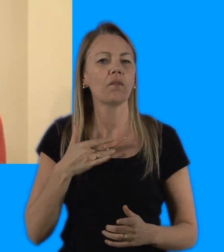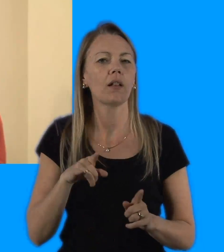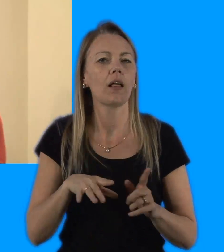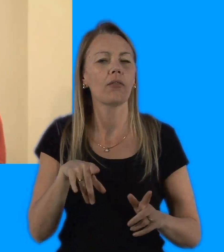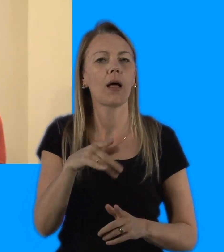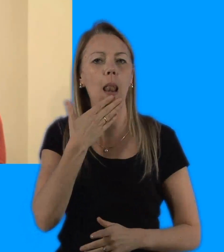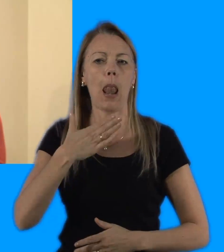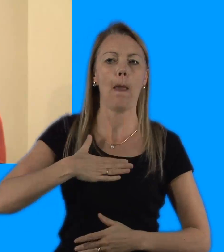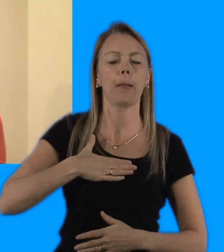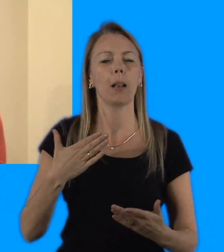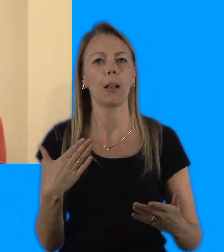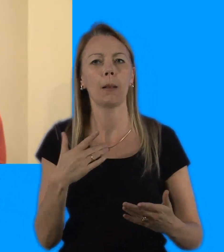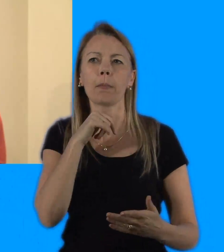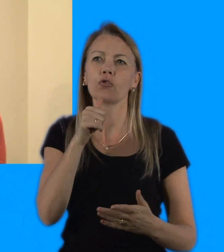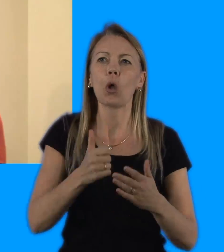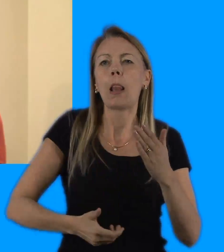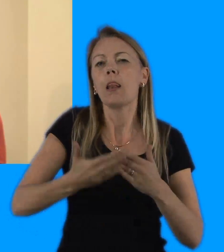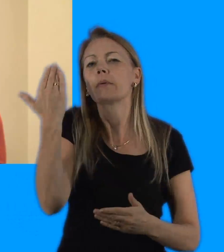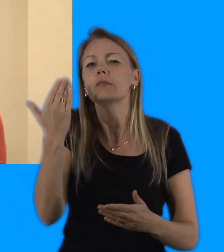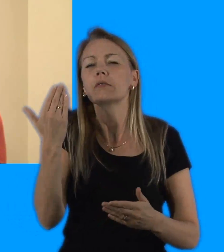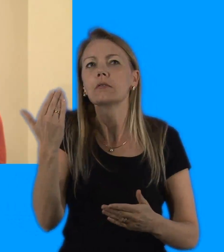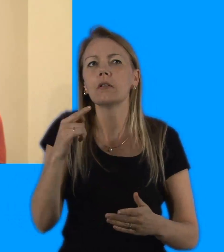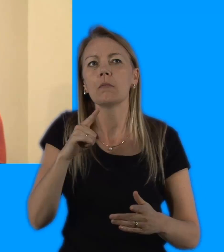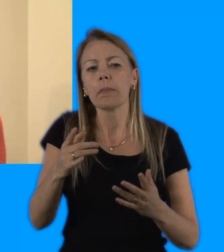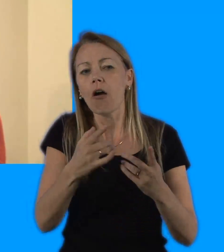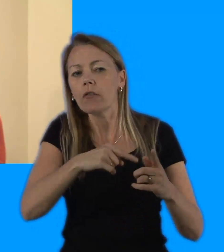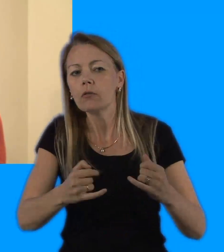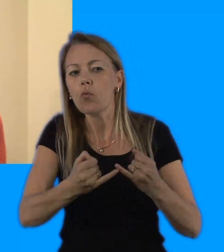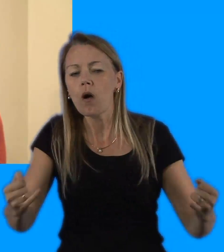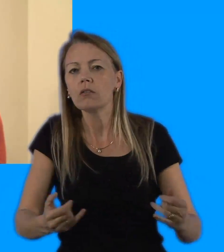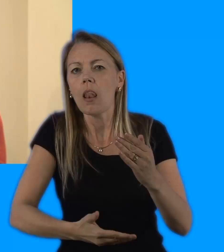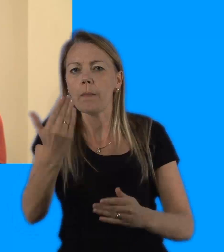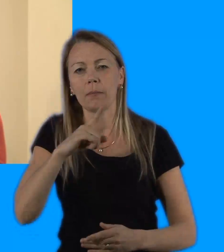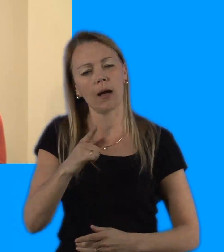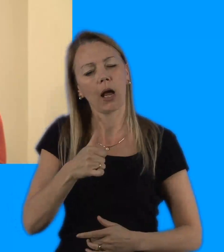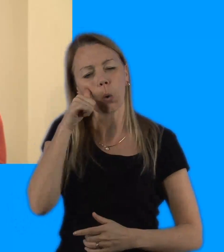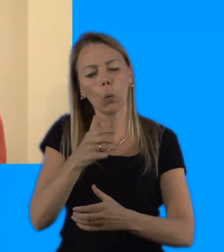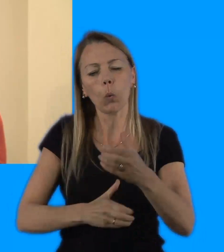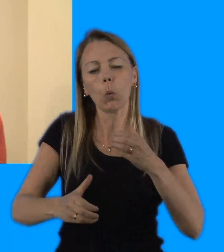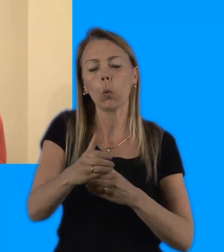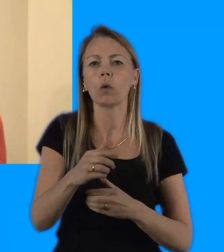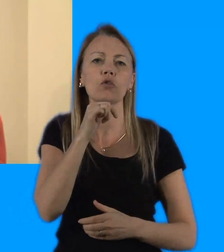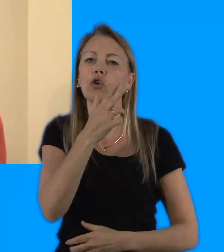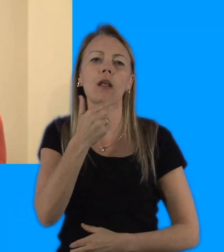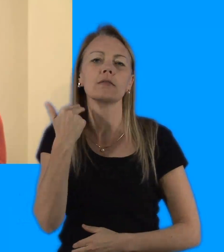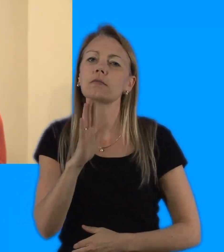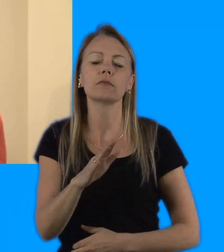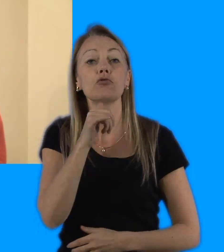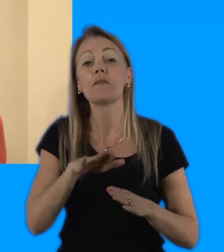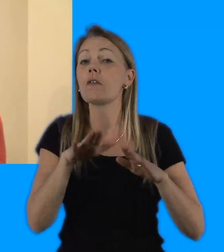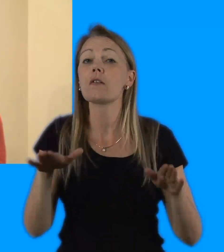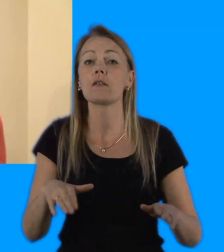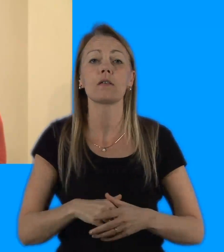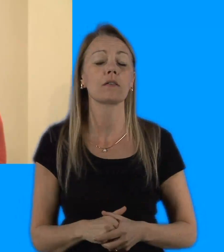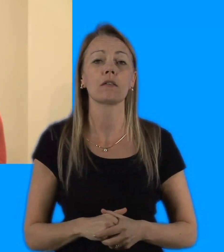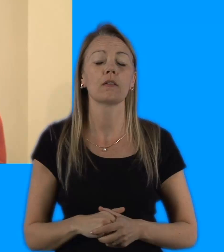that feels. Maybe it hasn't limited me as much as it's limited other people, but I know how it feels, and it's not nice.